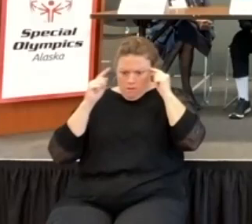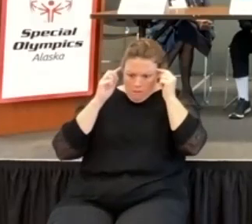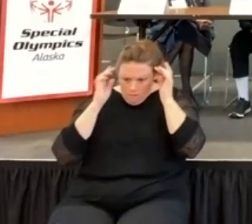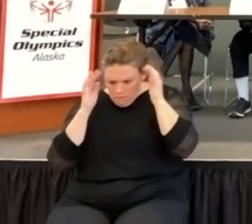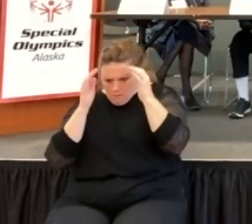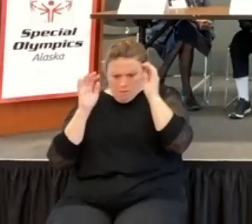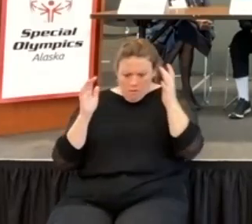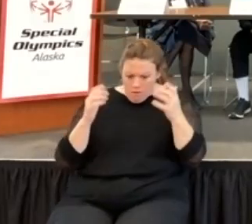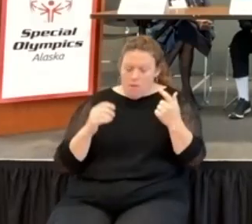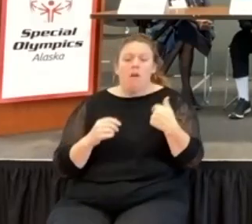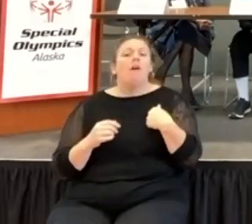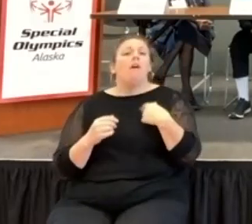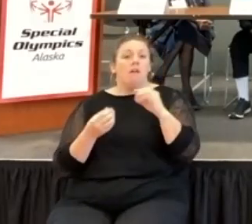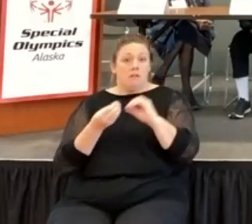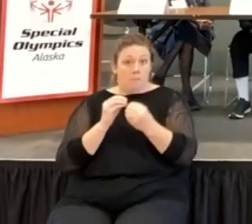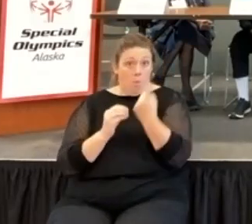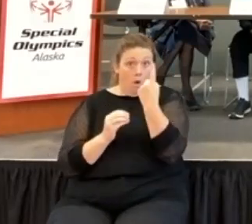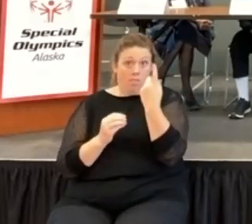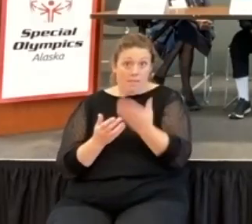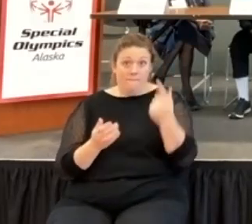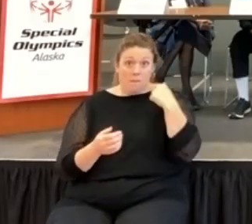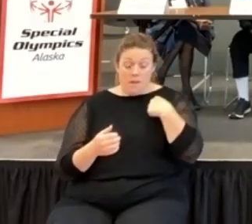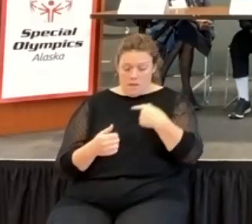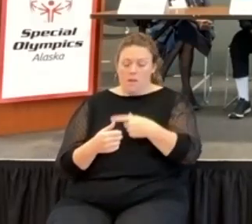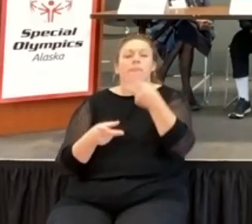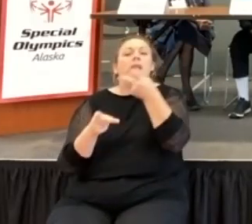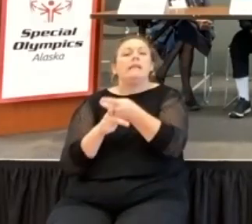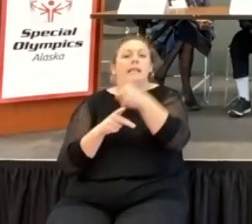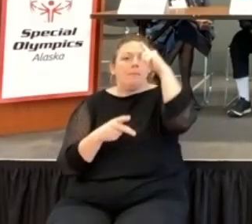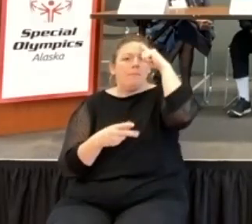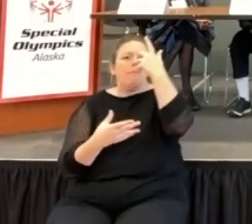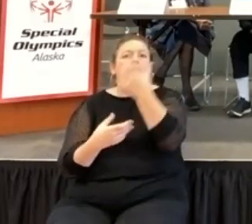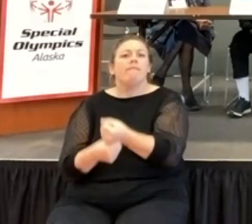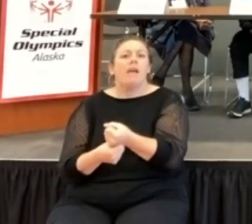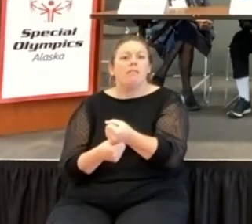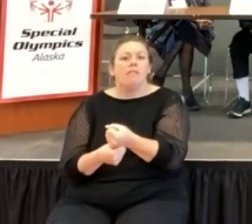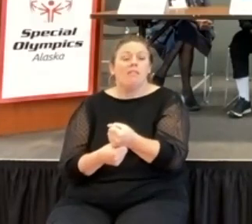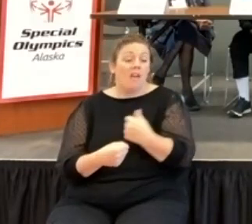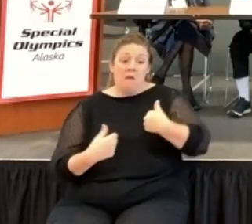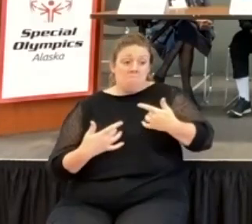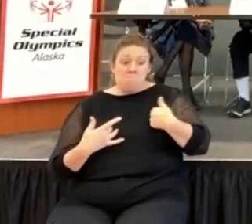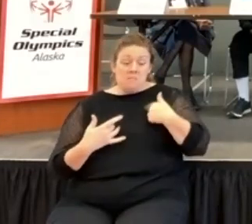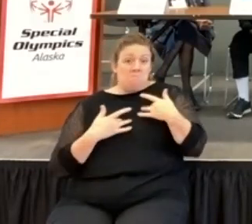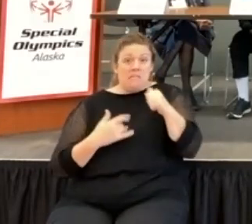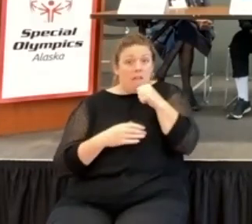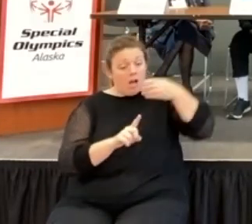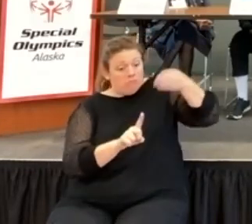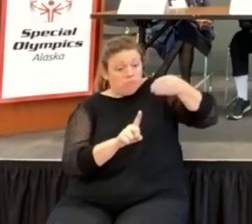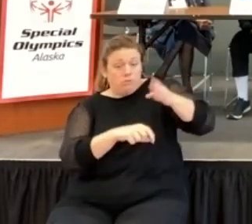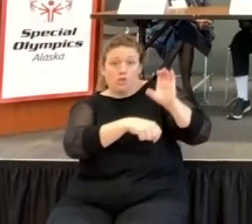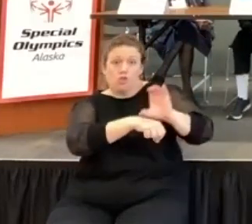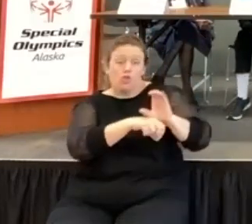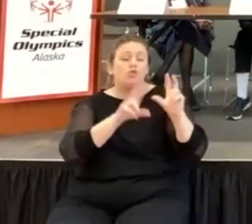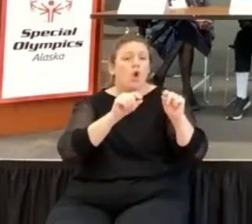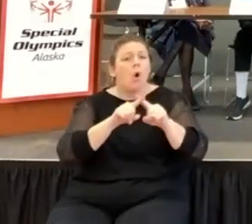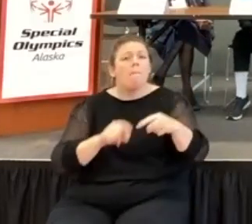Sunday, but I believe my faith is here and here. As time went by, I just decided, and especially